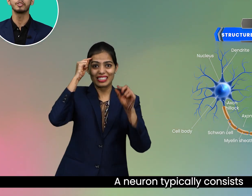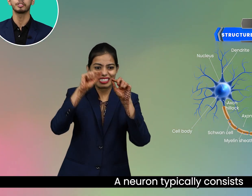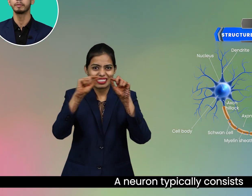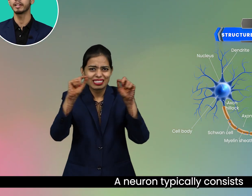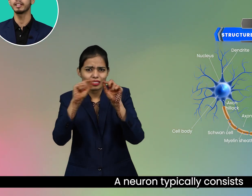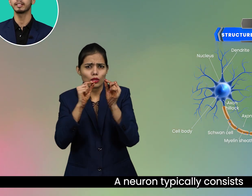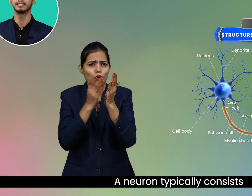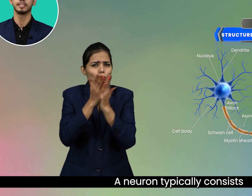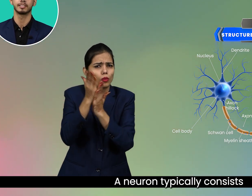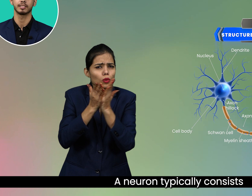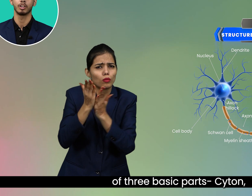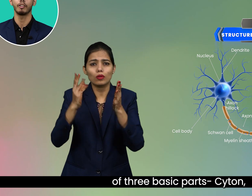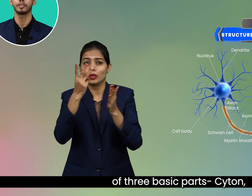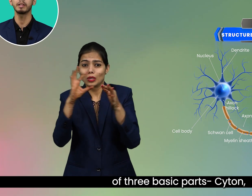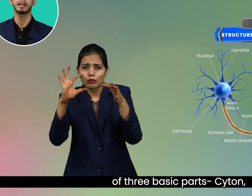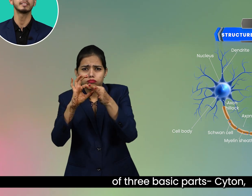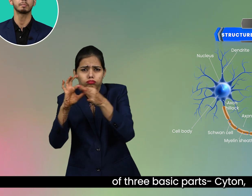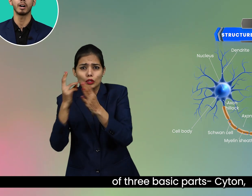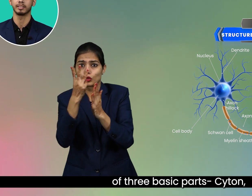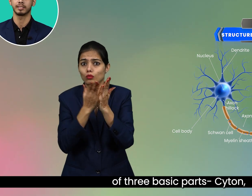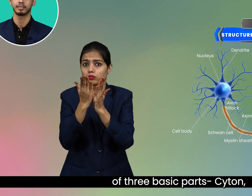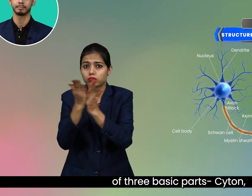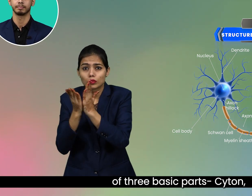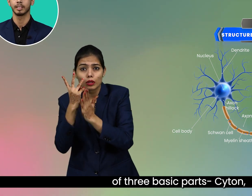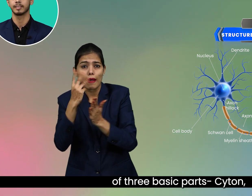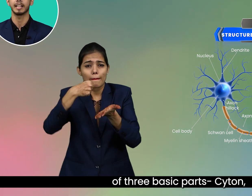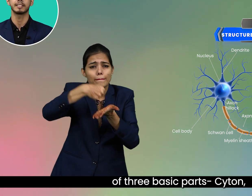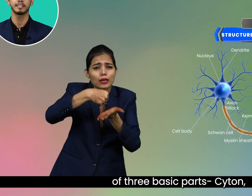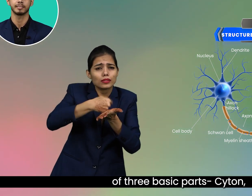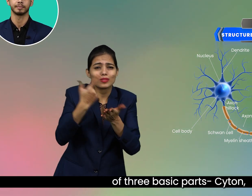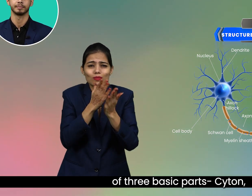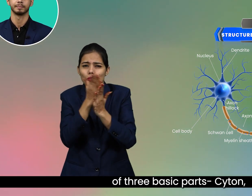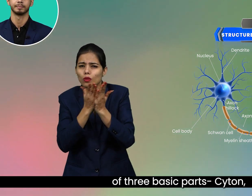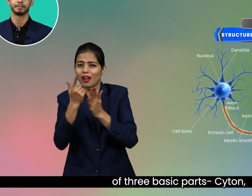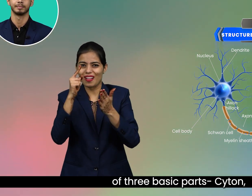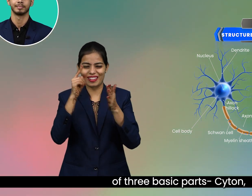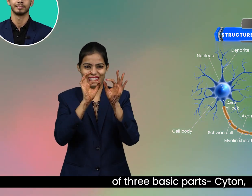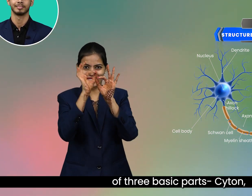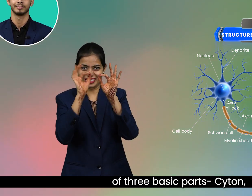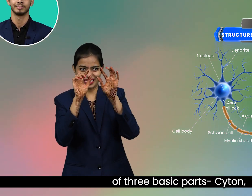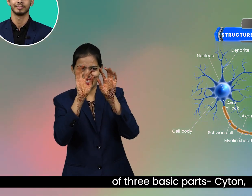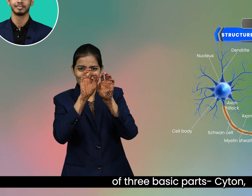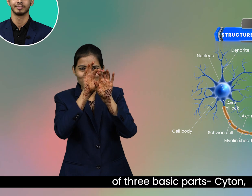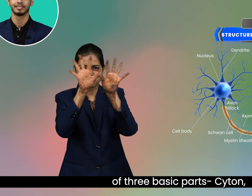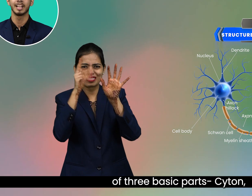A neuron typically consists of three basic parts: cyton,